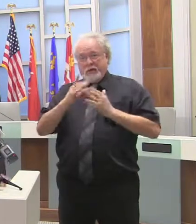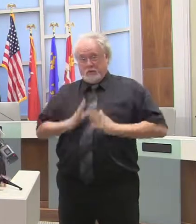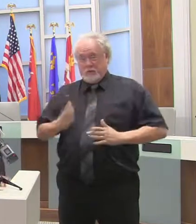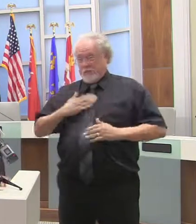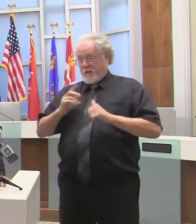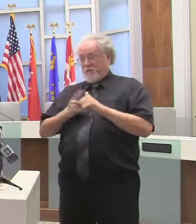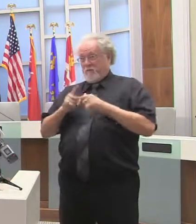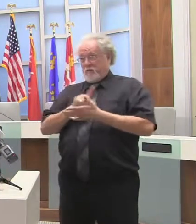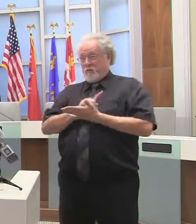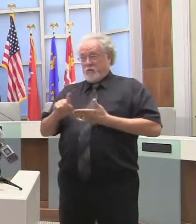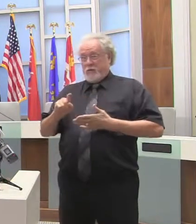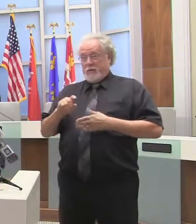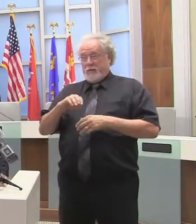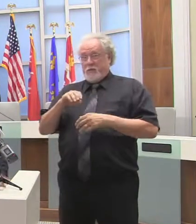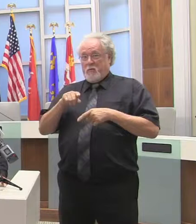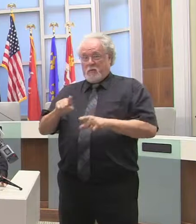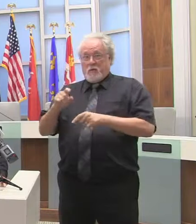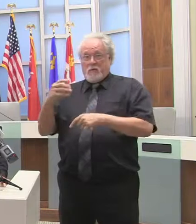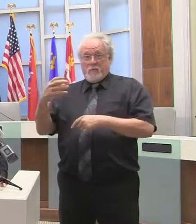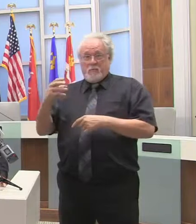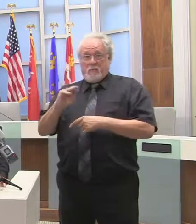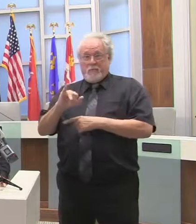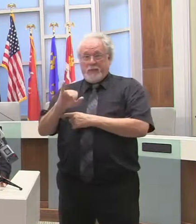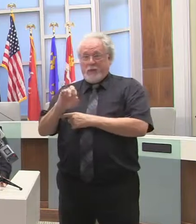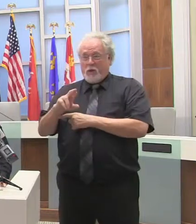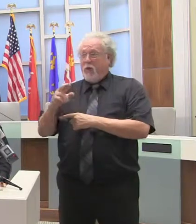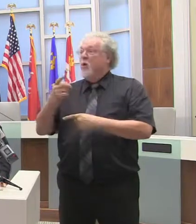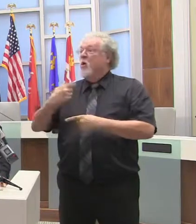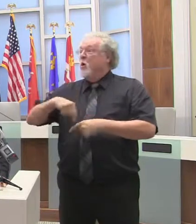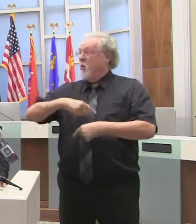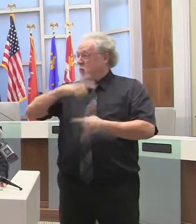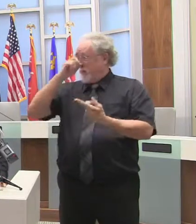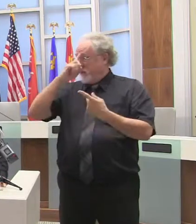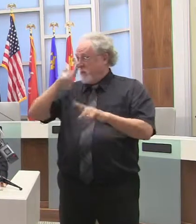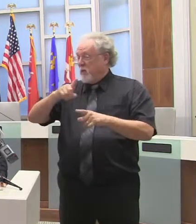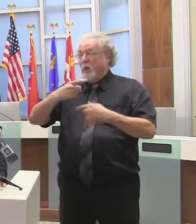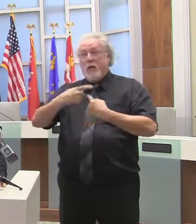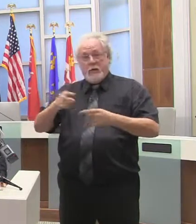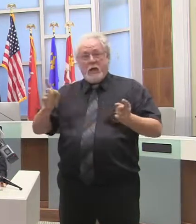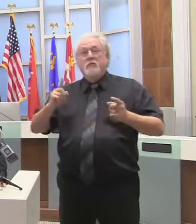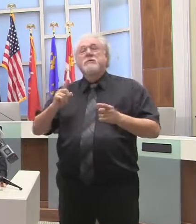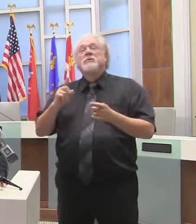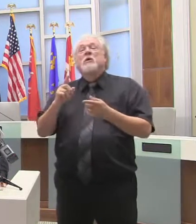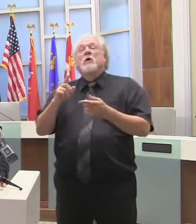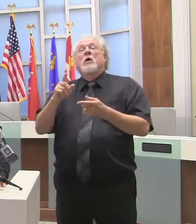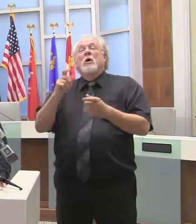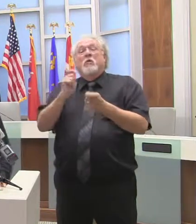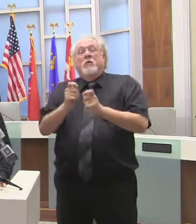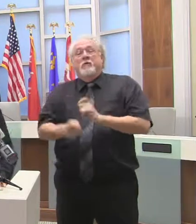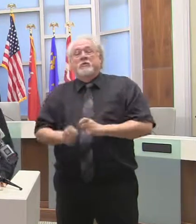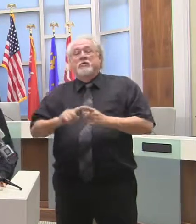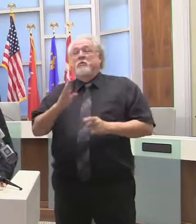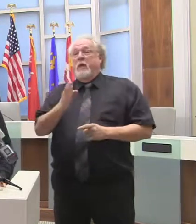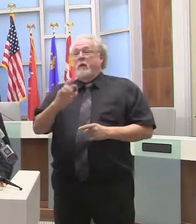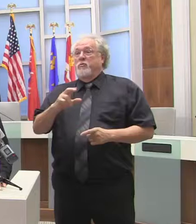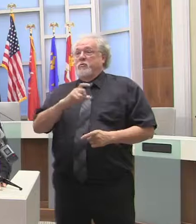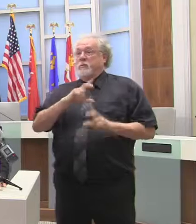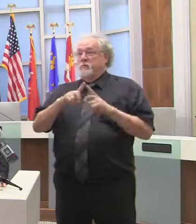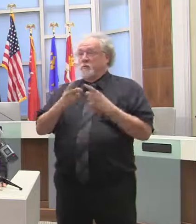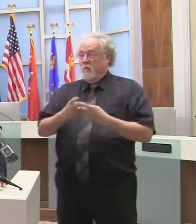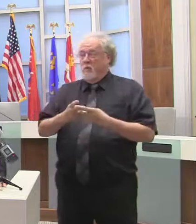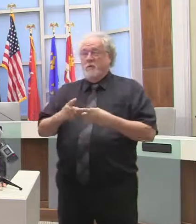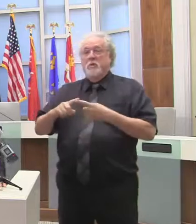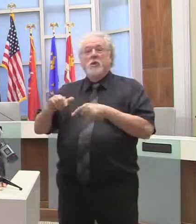in office, and collaboratively we announced revisions to the Baton Rouge Police Department's training